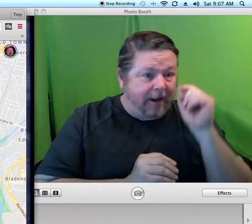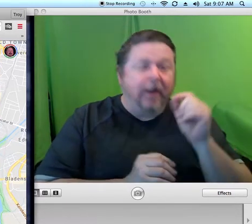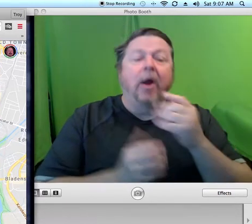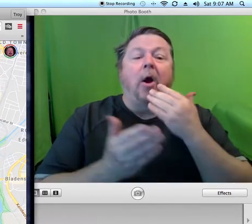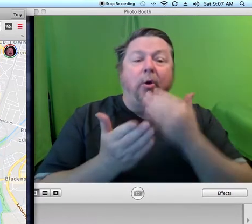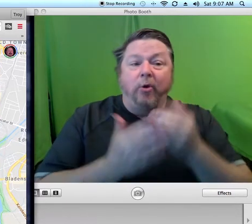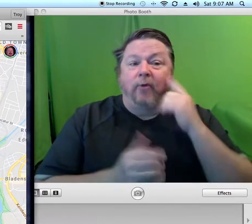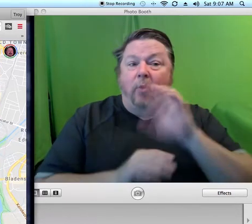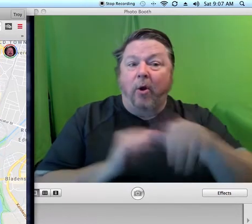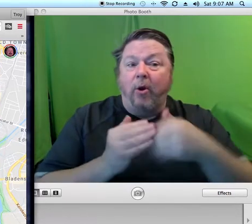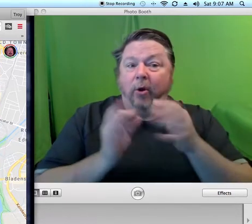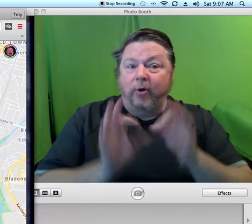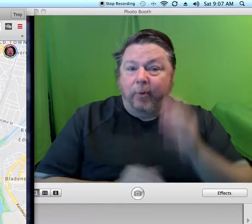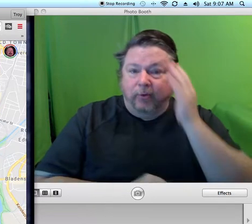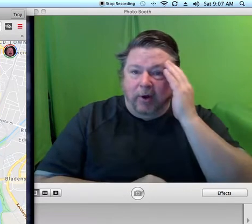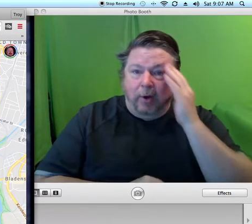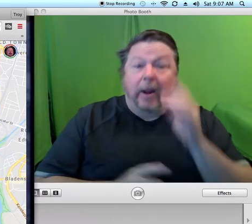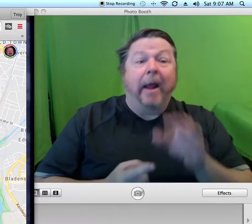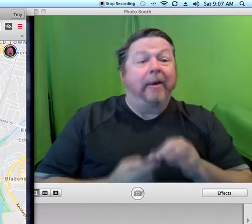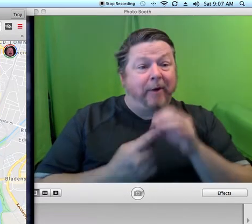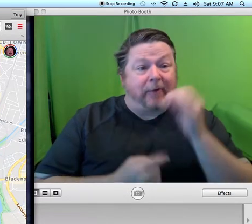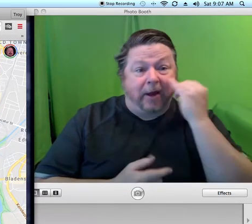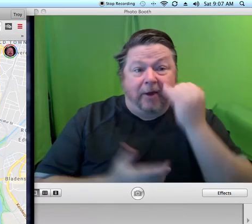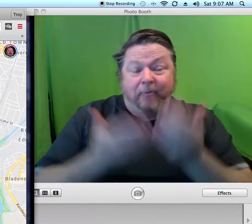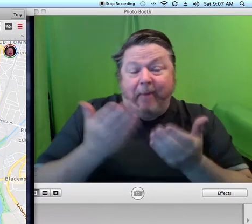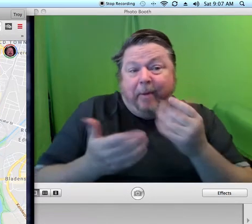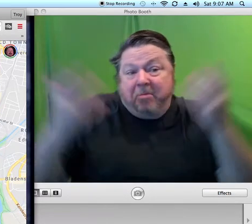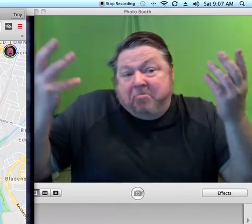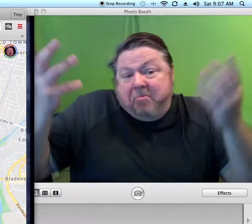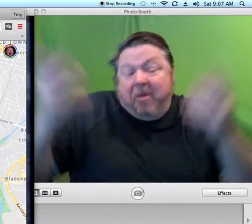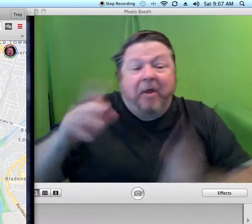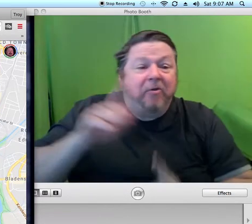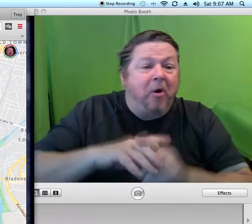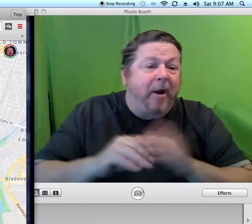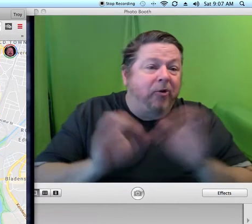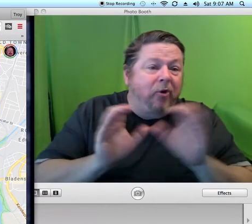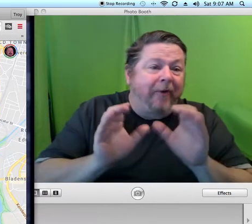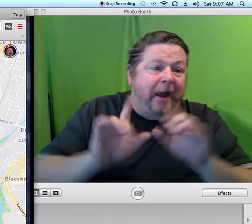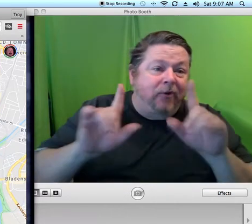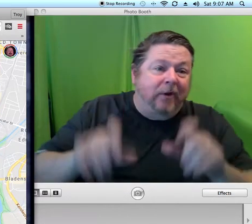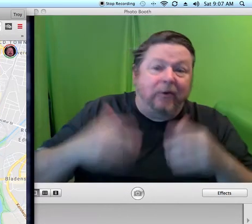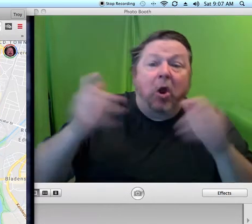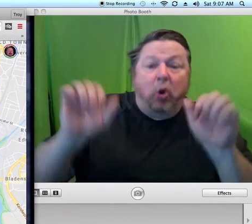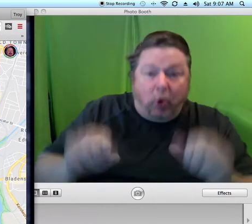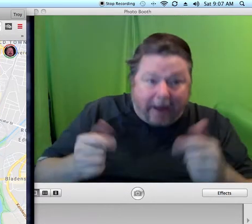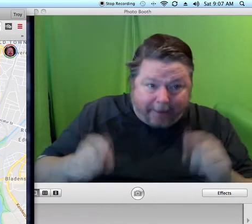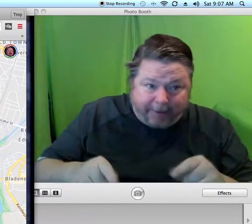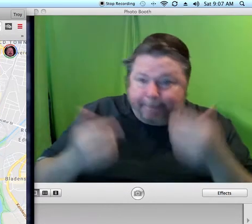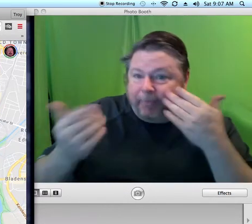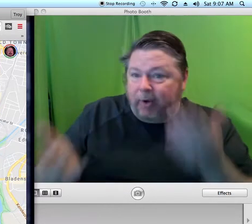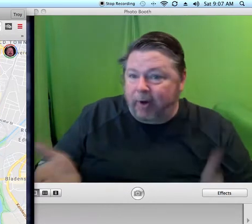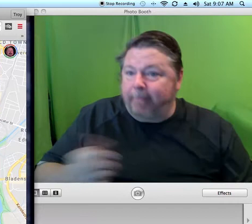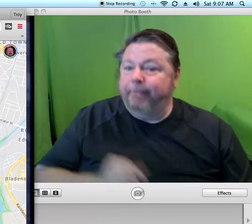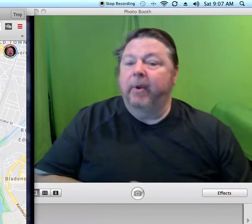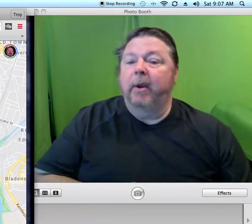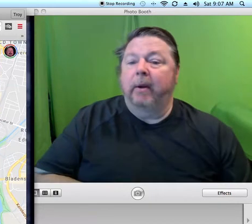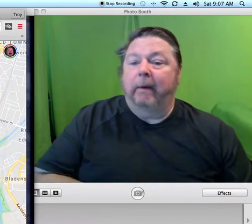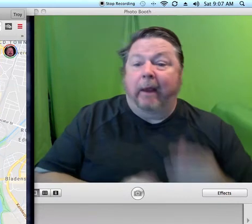Gallaudet are good for all interpreters to know, especially if maybe they show up on a certification test. Could happen. Don't